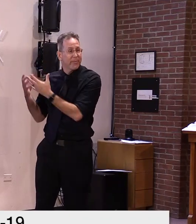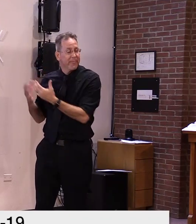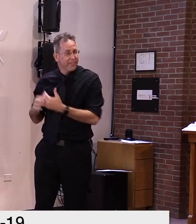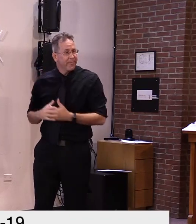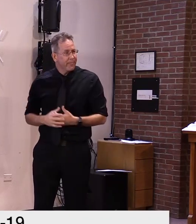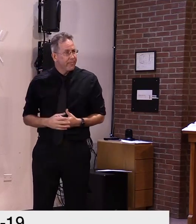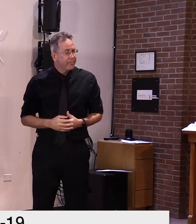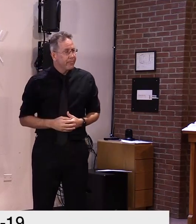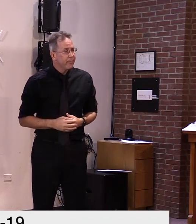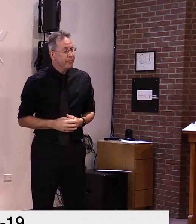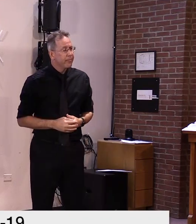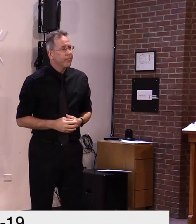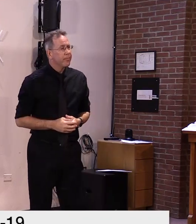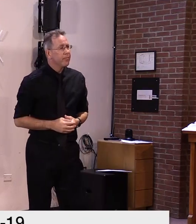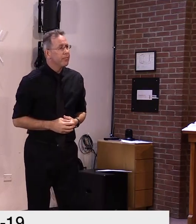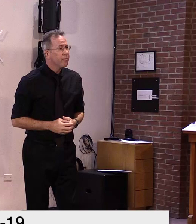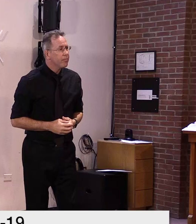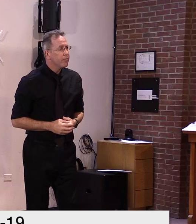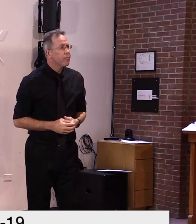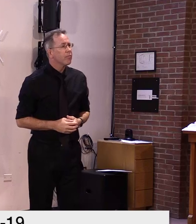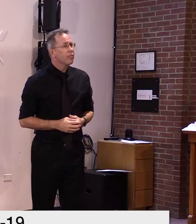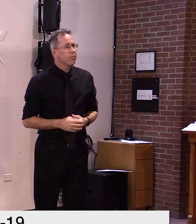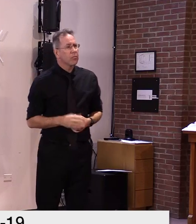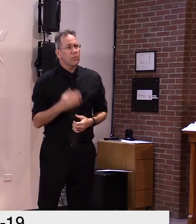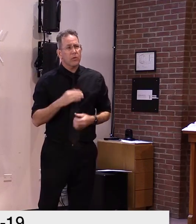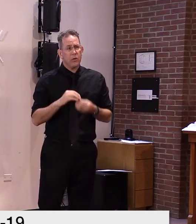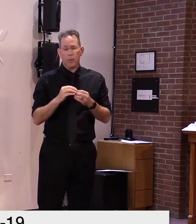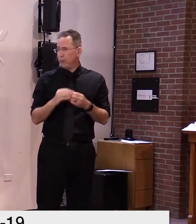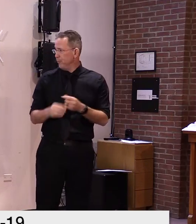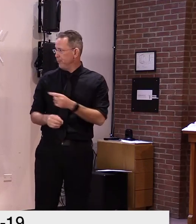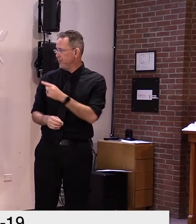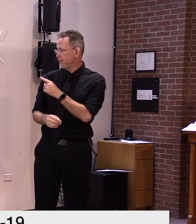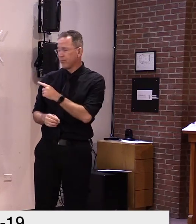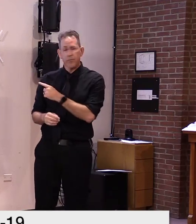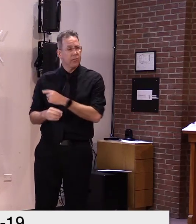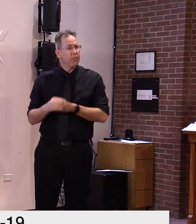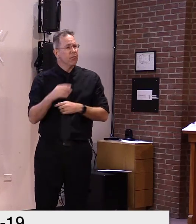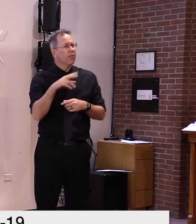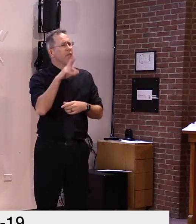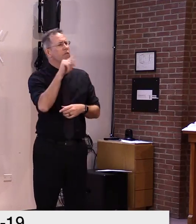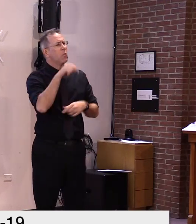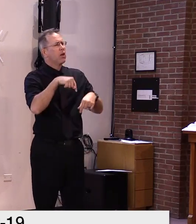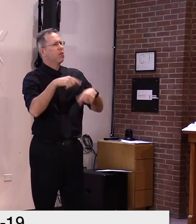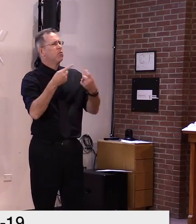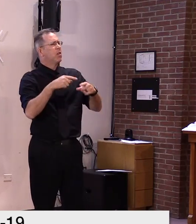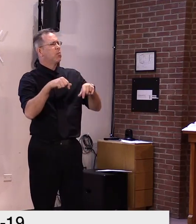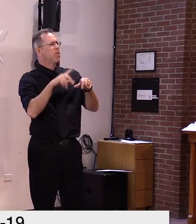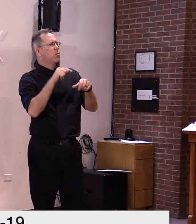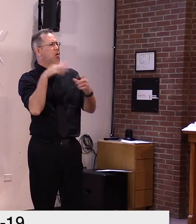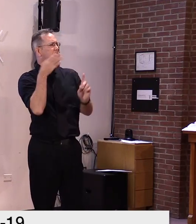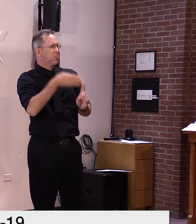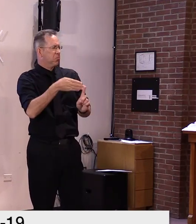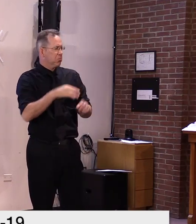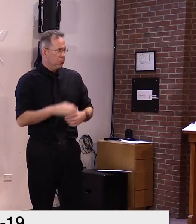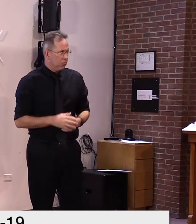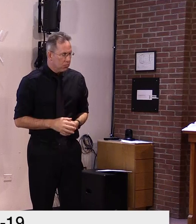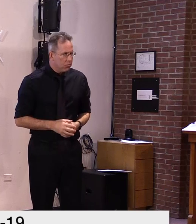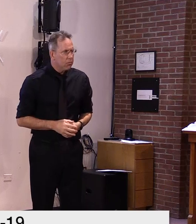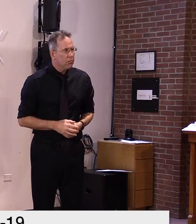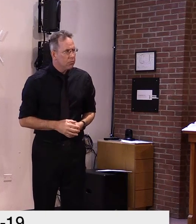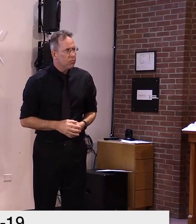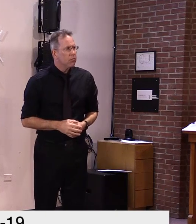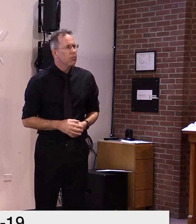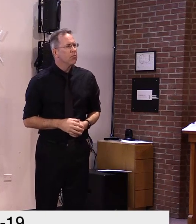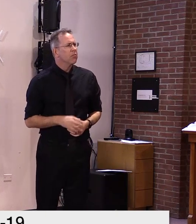weeks. Turning now to our Vermont data, similarly, we did see an increase relative to our low summer case